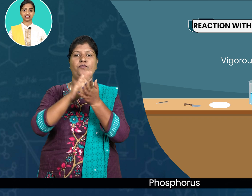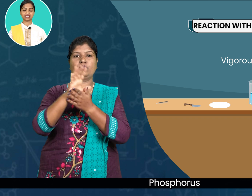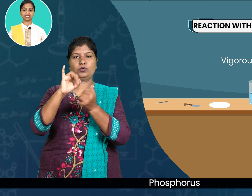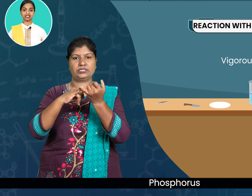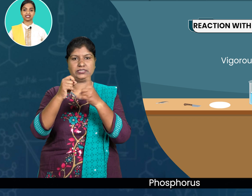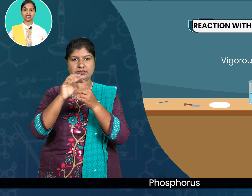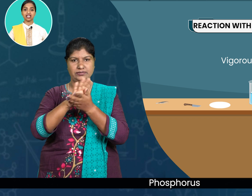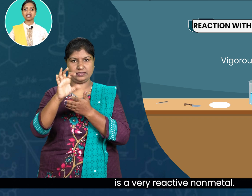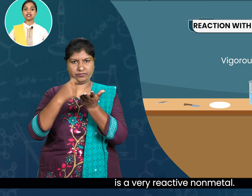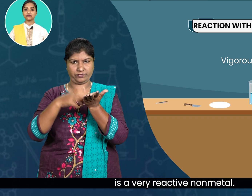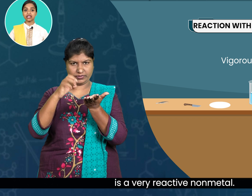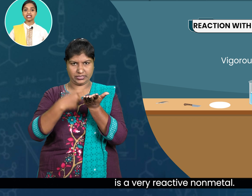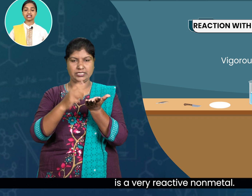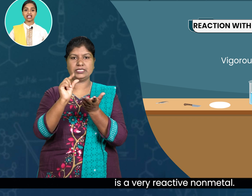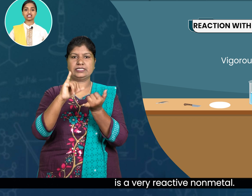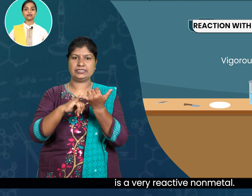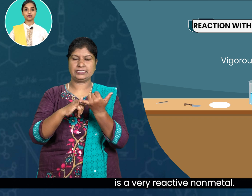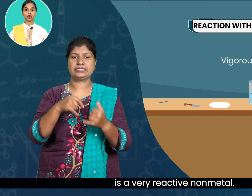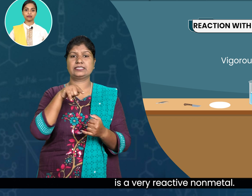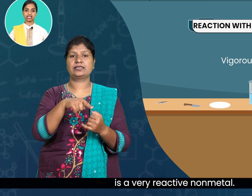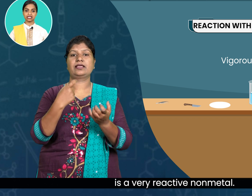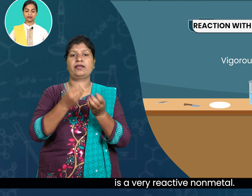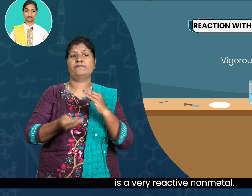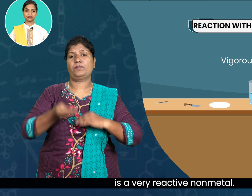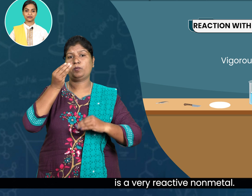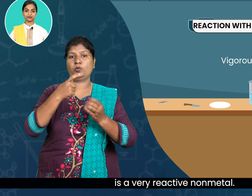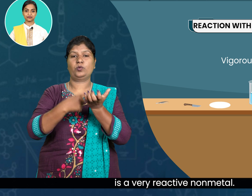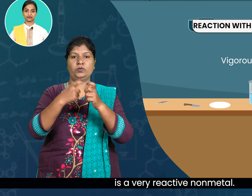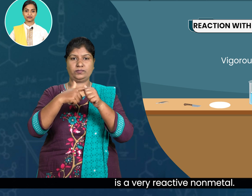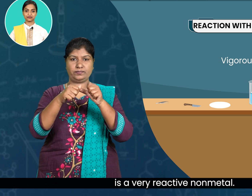phosphorus is a very reactive non-metal.